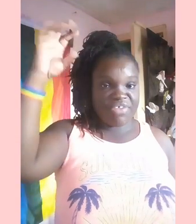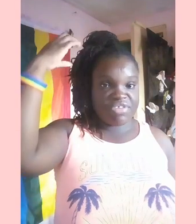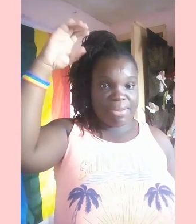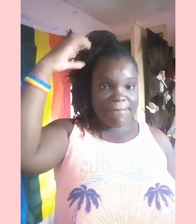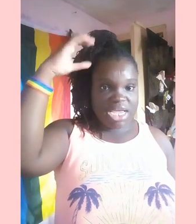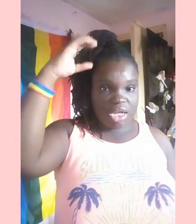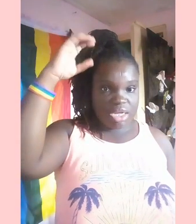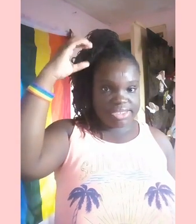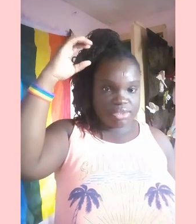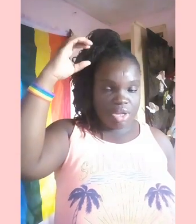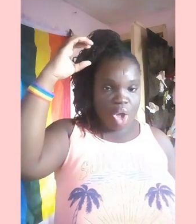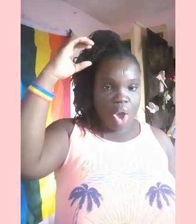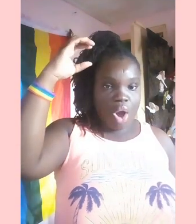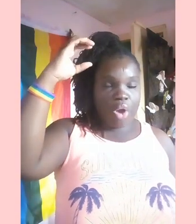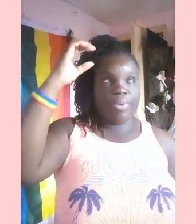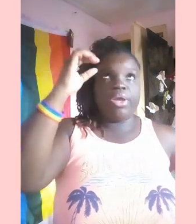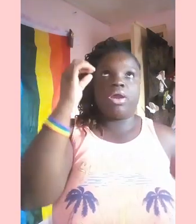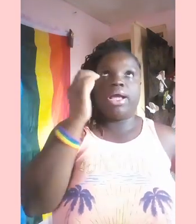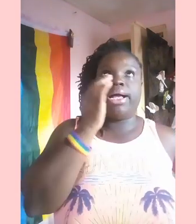if it's a male cousin up here.